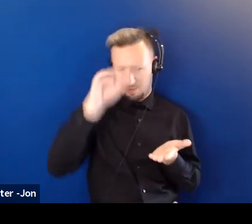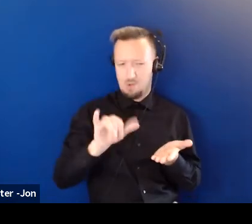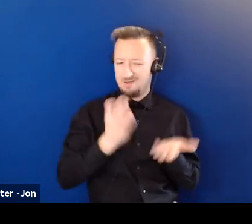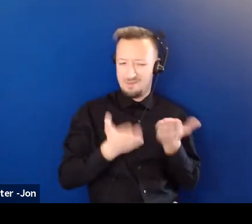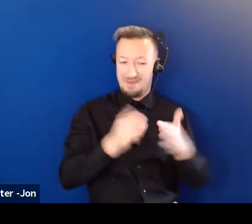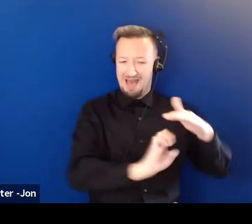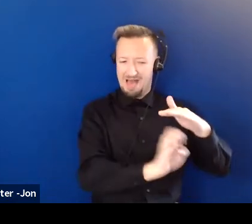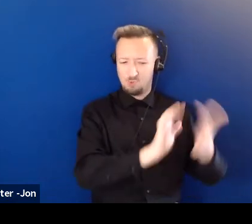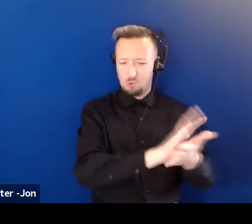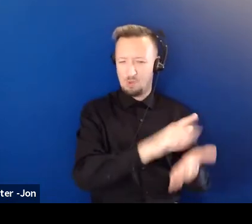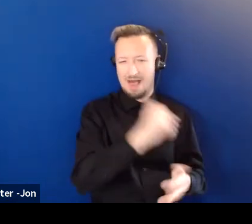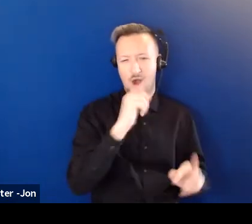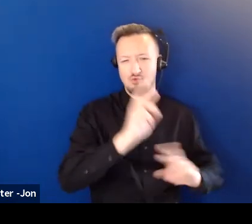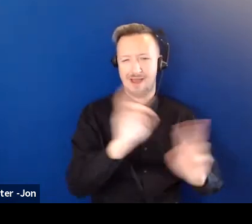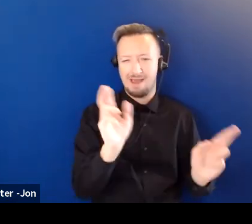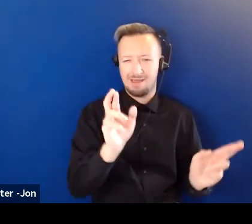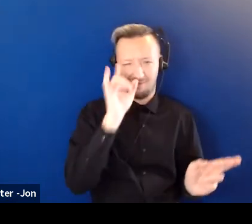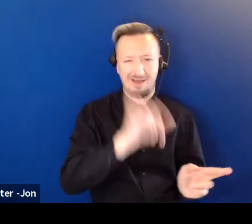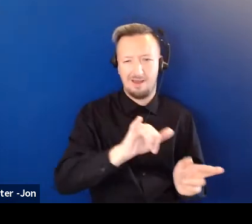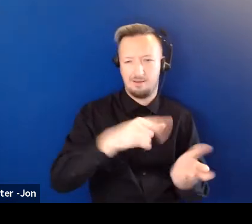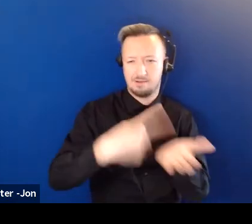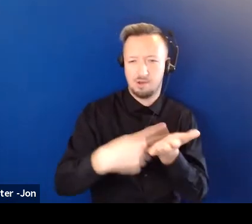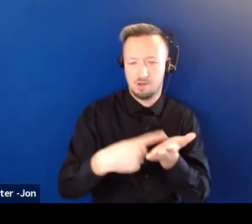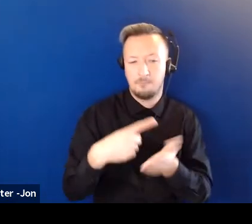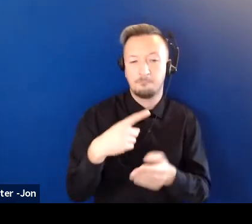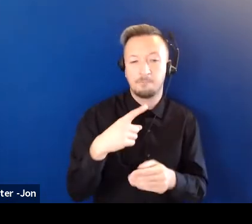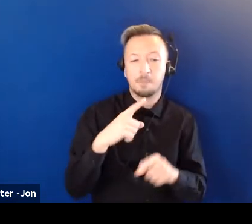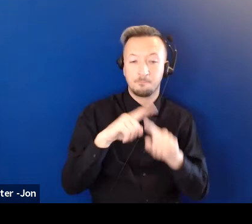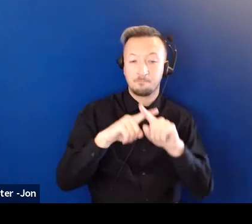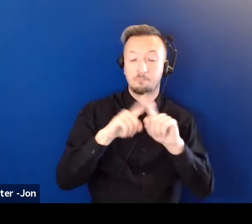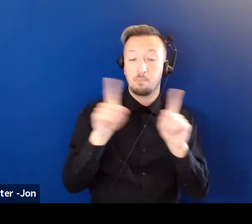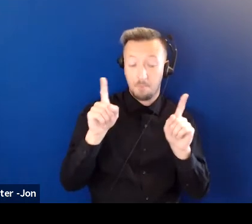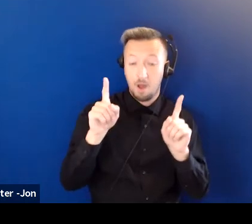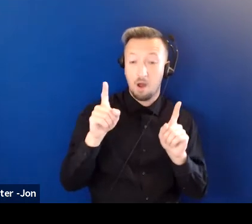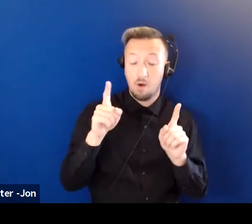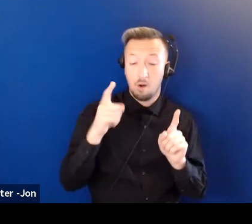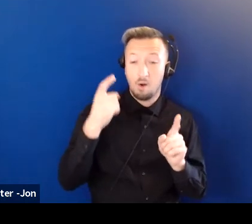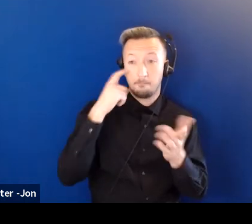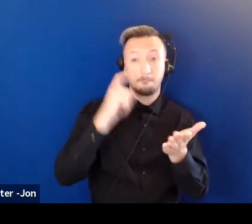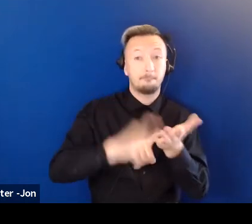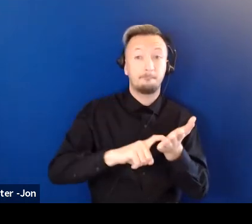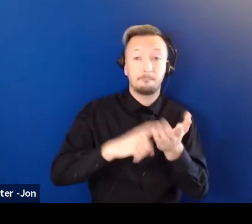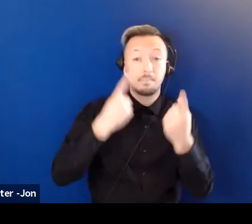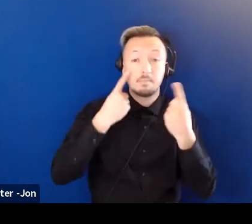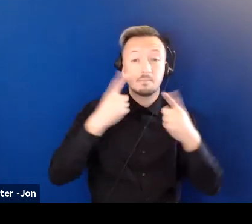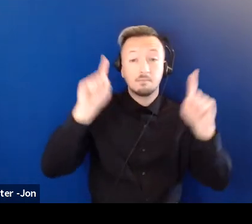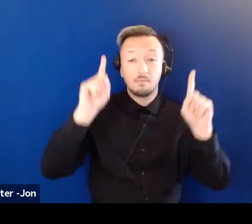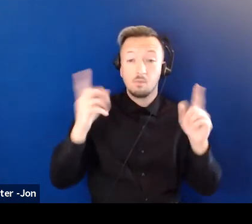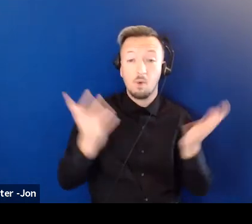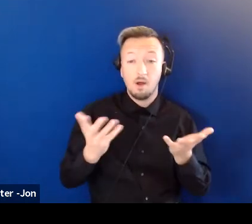to learn. But we did find success in bringing our young